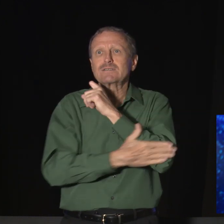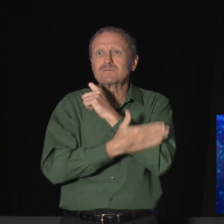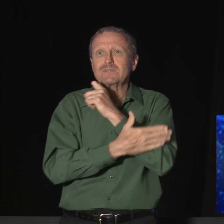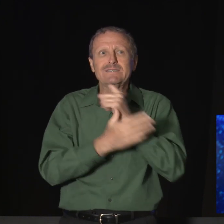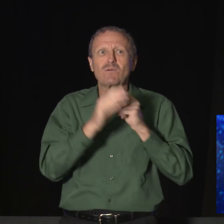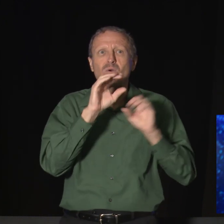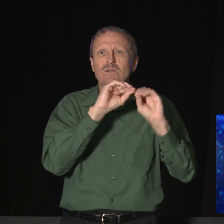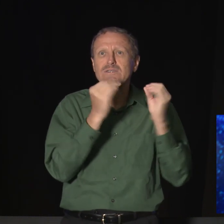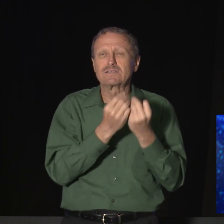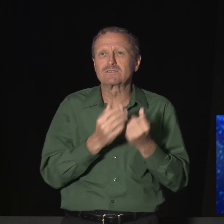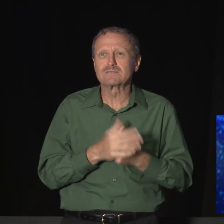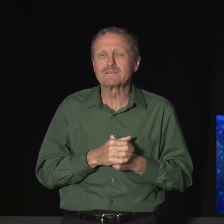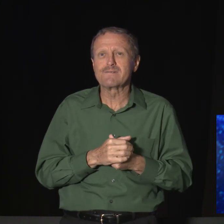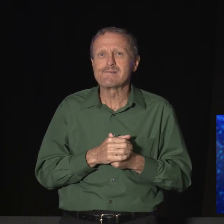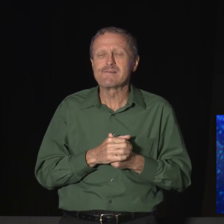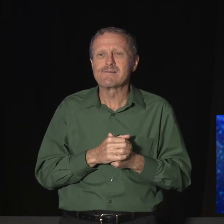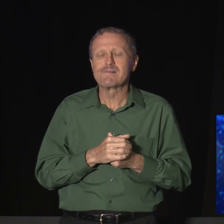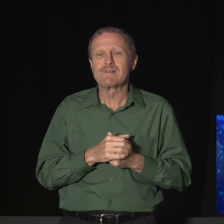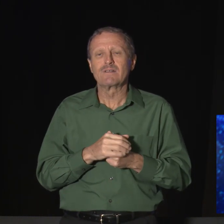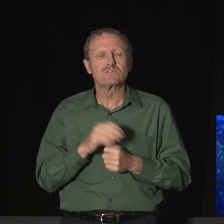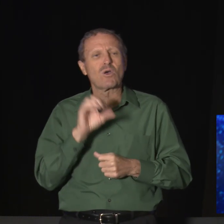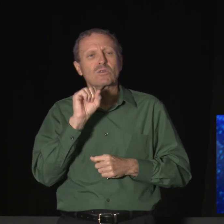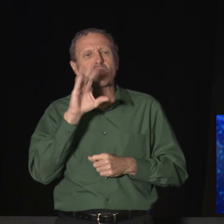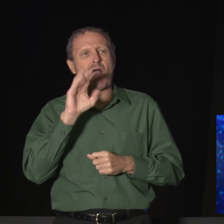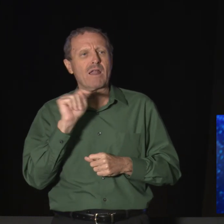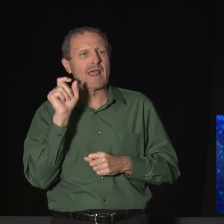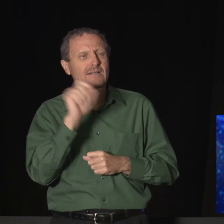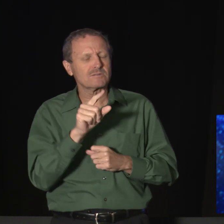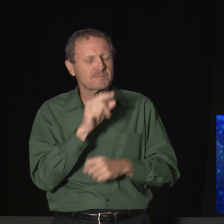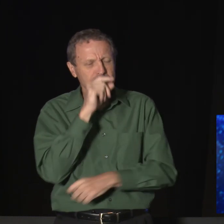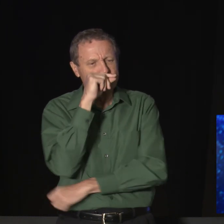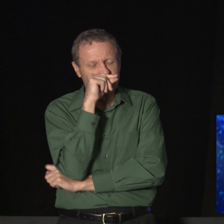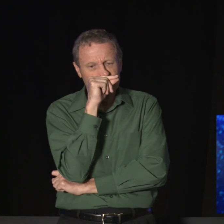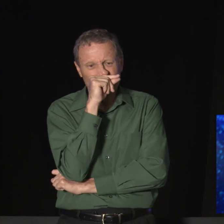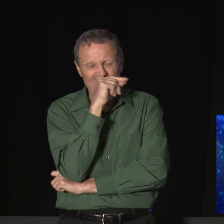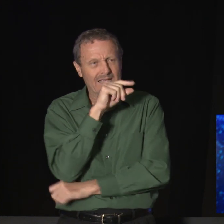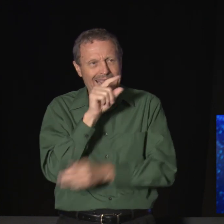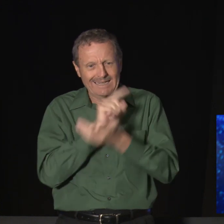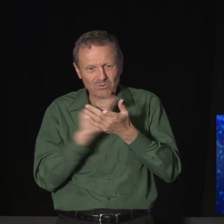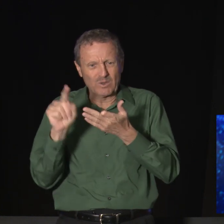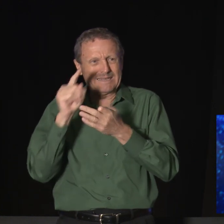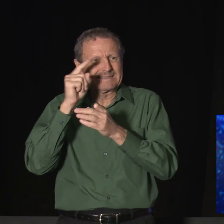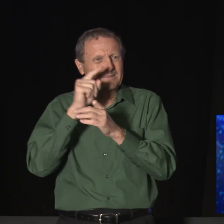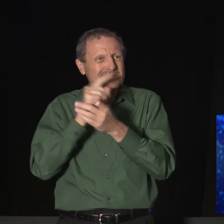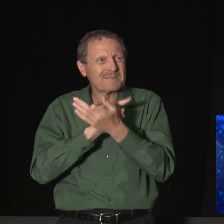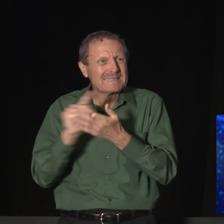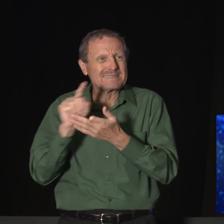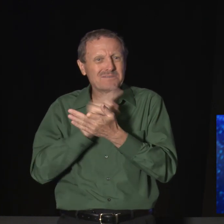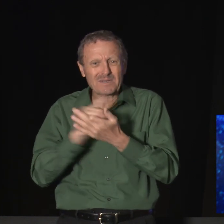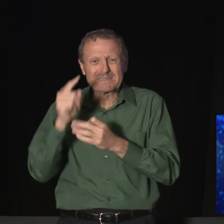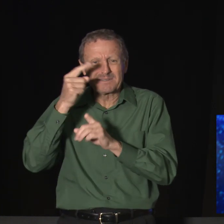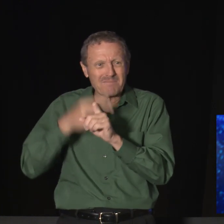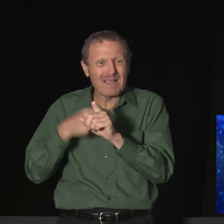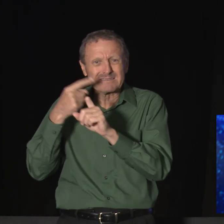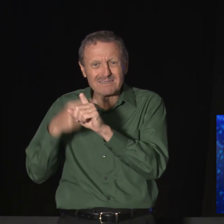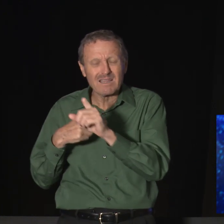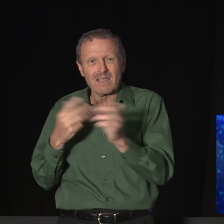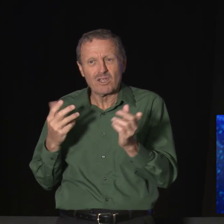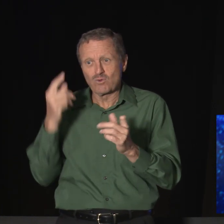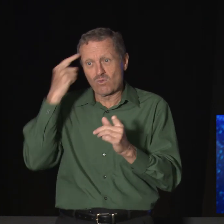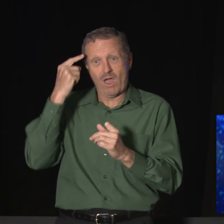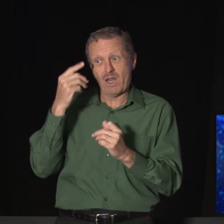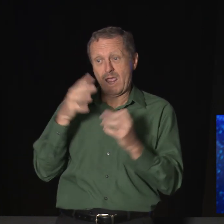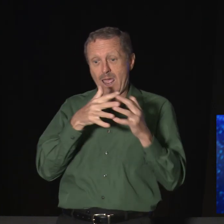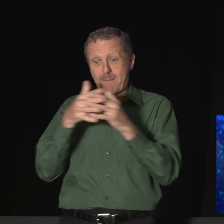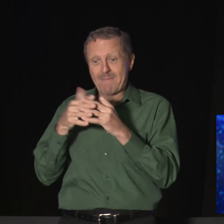but... So Scott Pelley asked her, as the weeks and months went by, did you think that the American